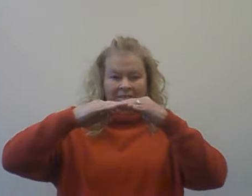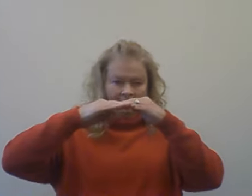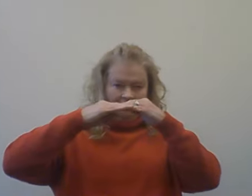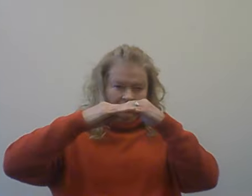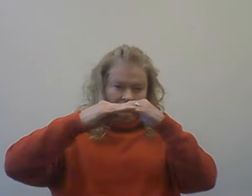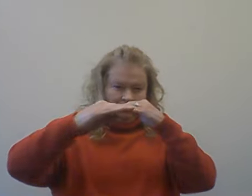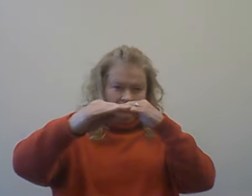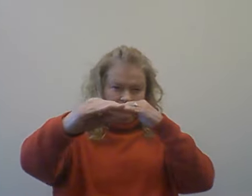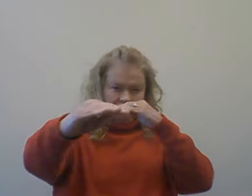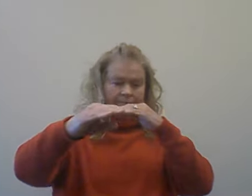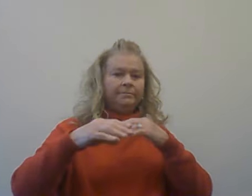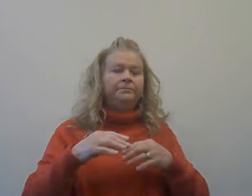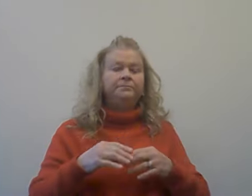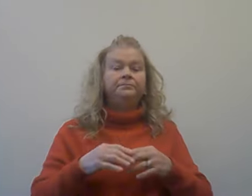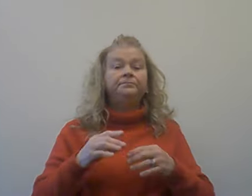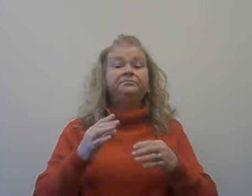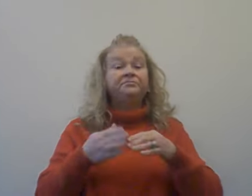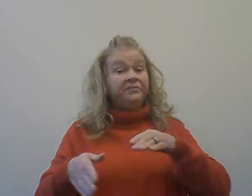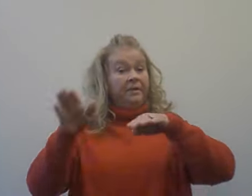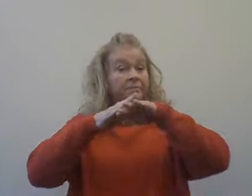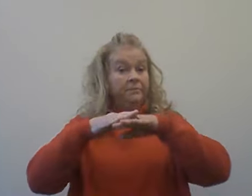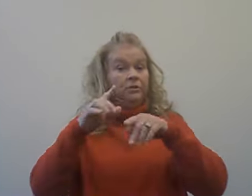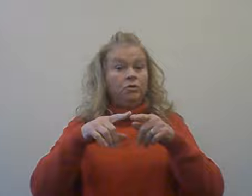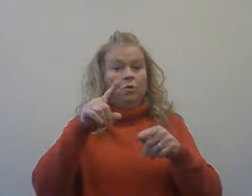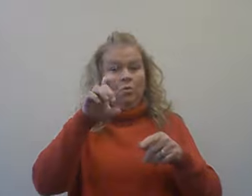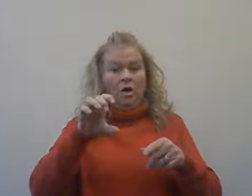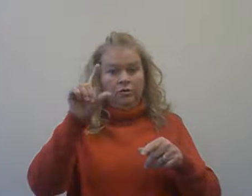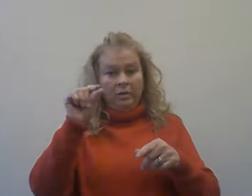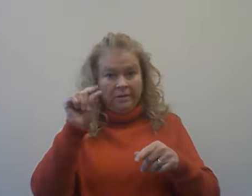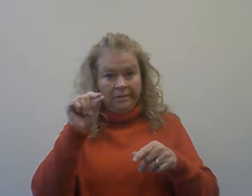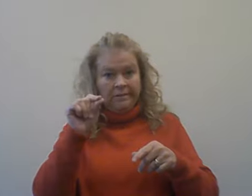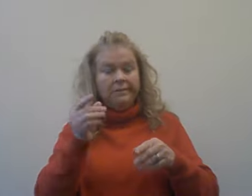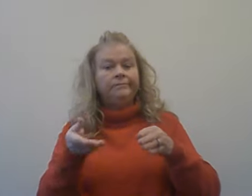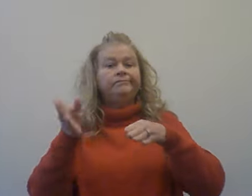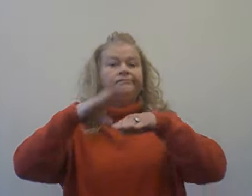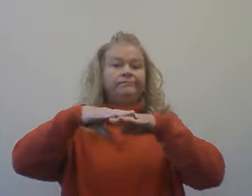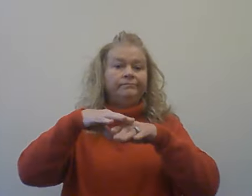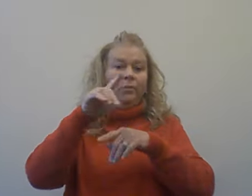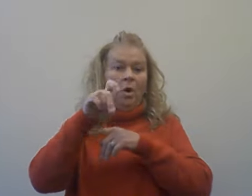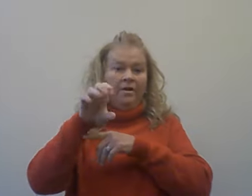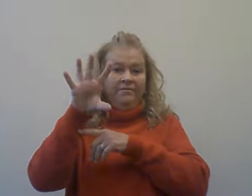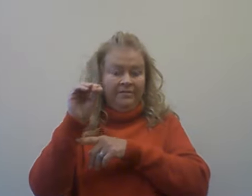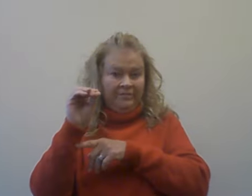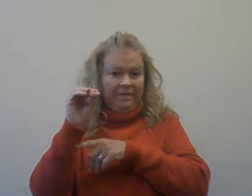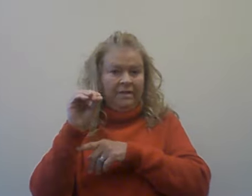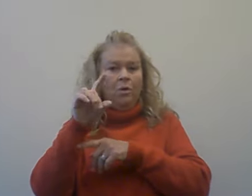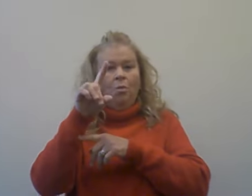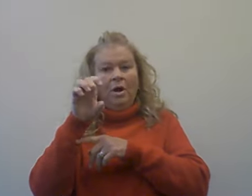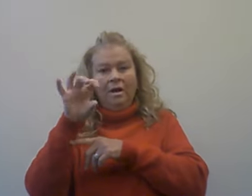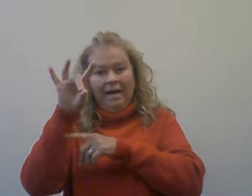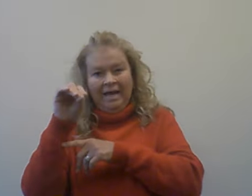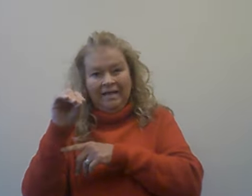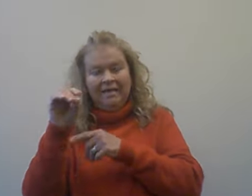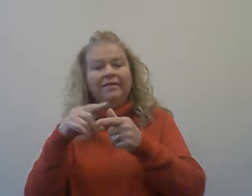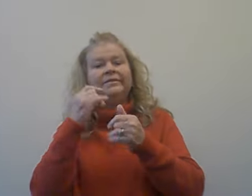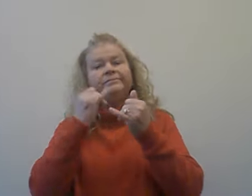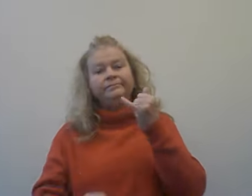we'll move on to 120 grit, 150 grit, 180 grit, and finally 220 grit. And that's where I'll usually